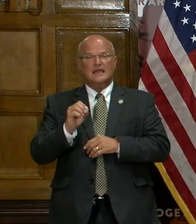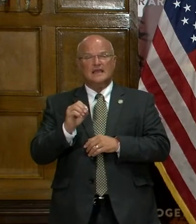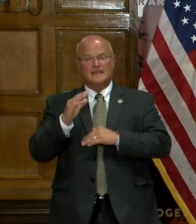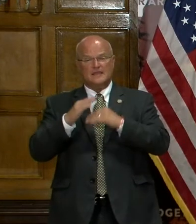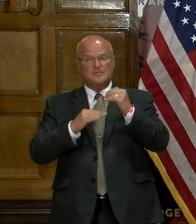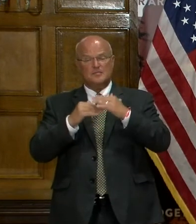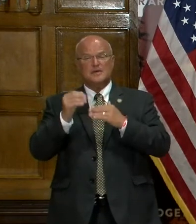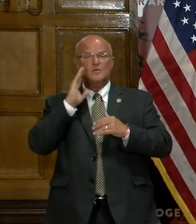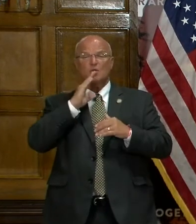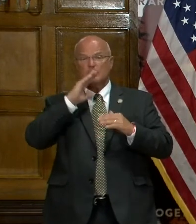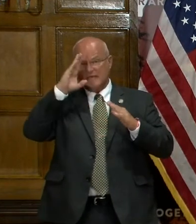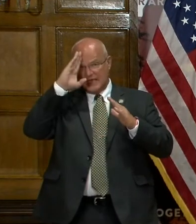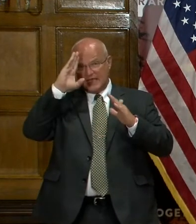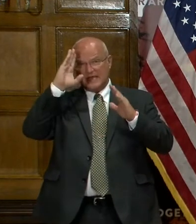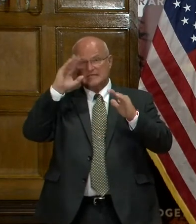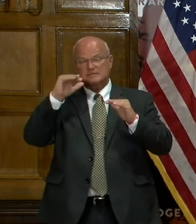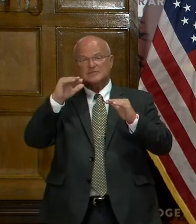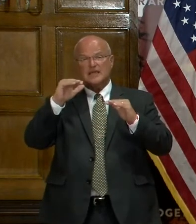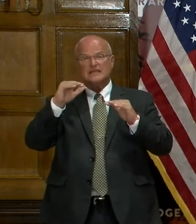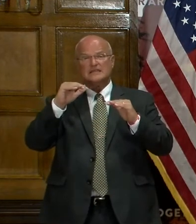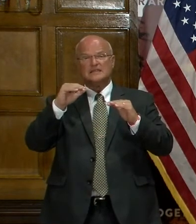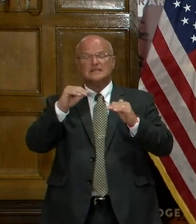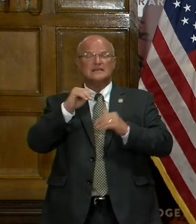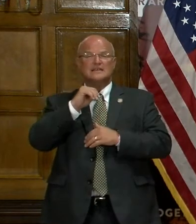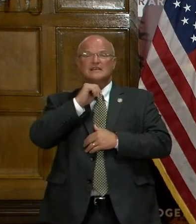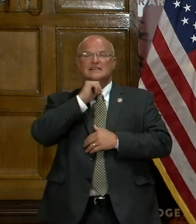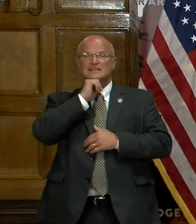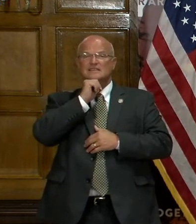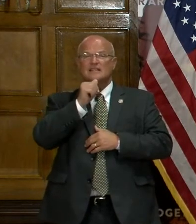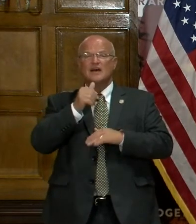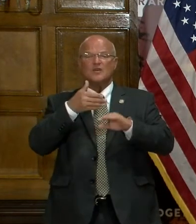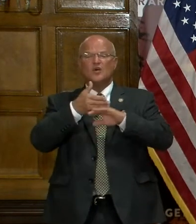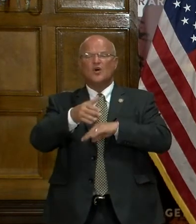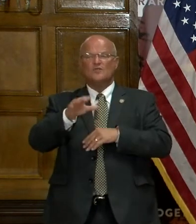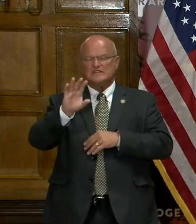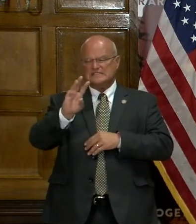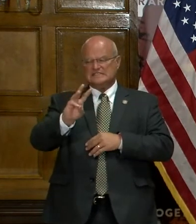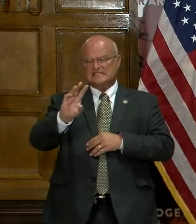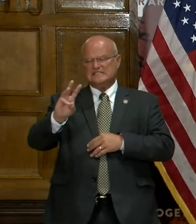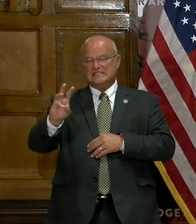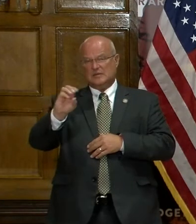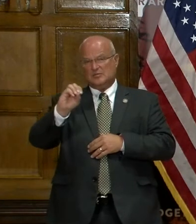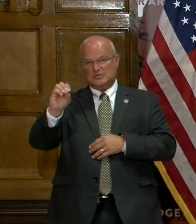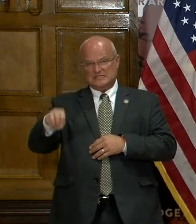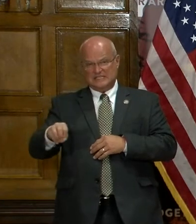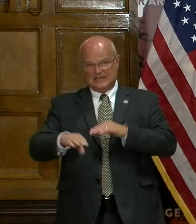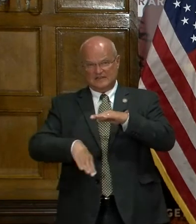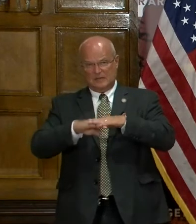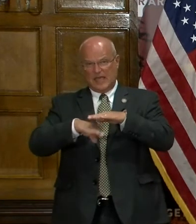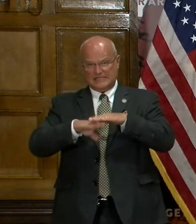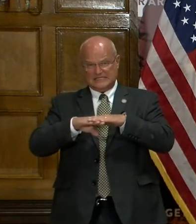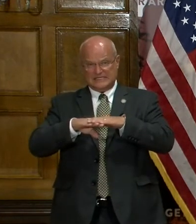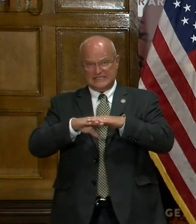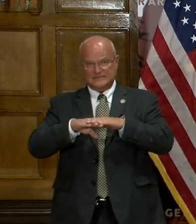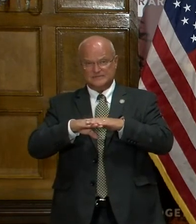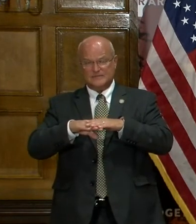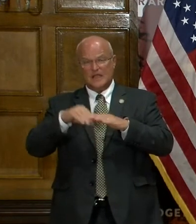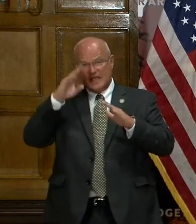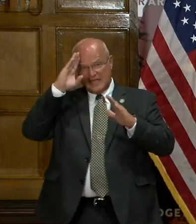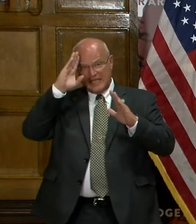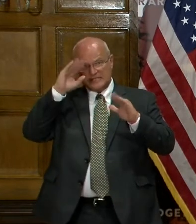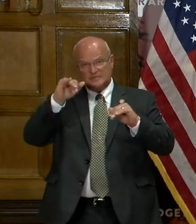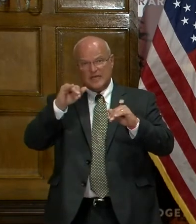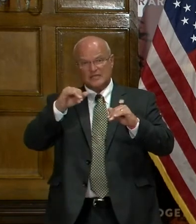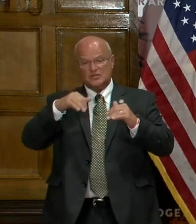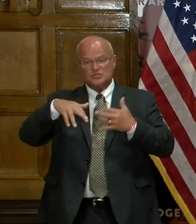facilities will be expected to not go over 66% of capacity. They will be expected